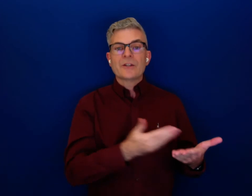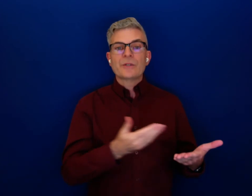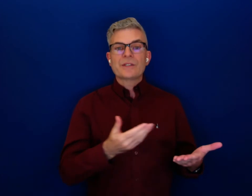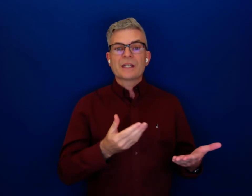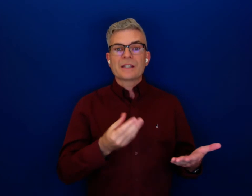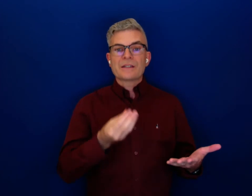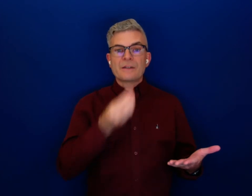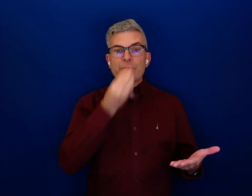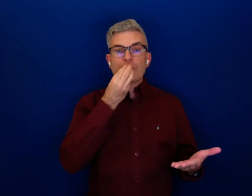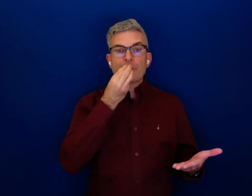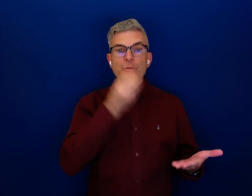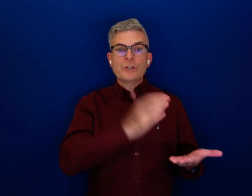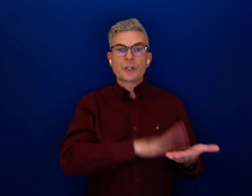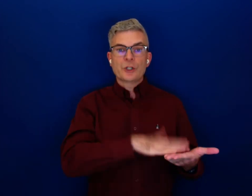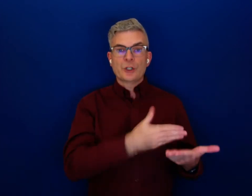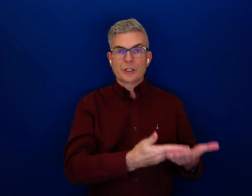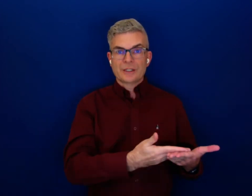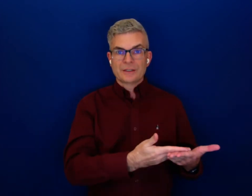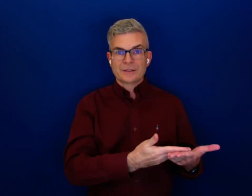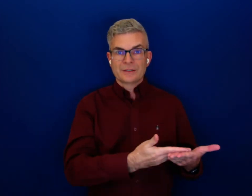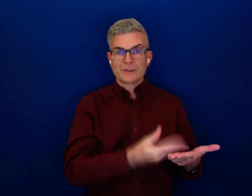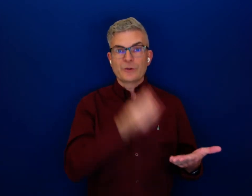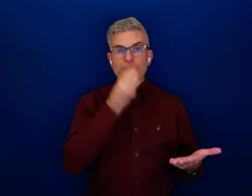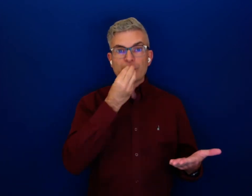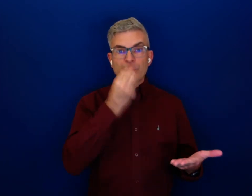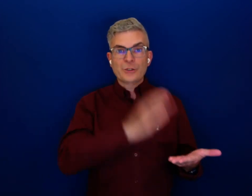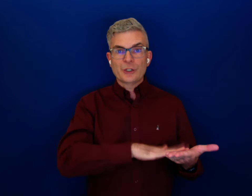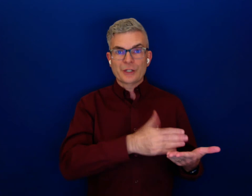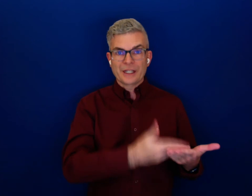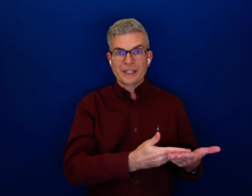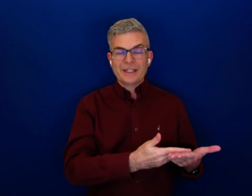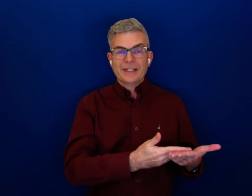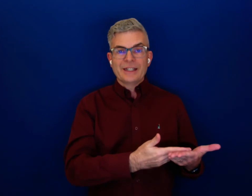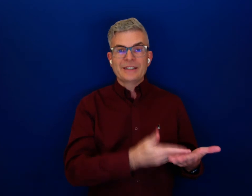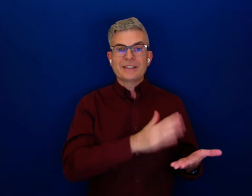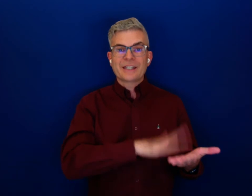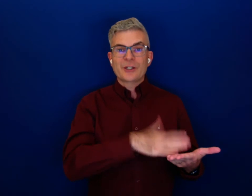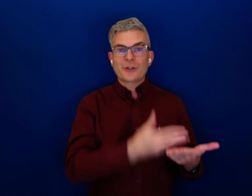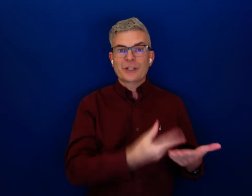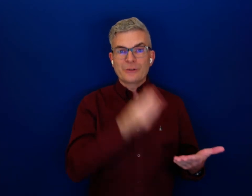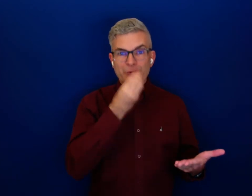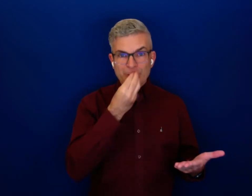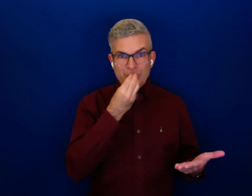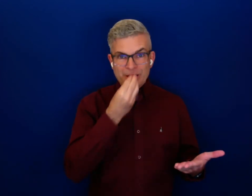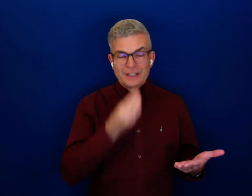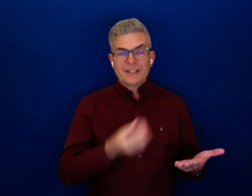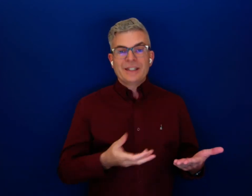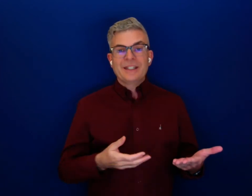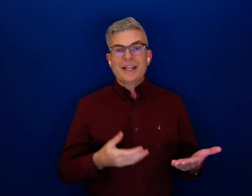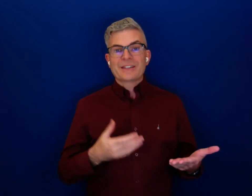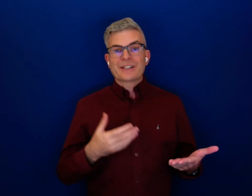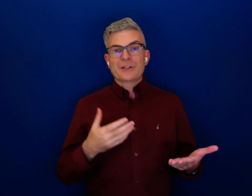Notice that I said food cook, or food cooking. I didn't say cooking food. In ASL,